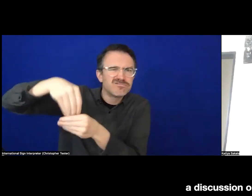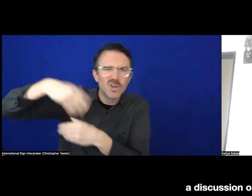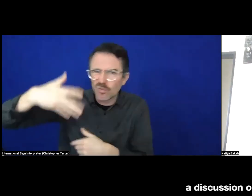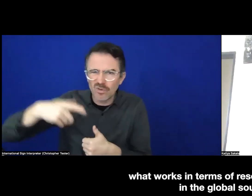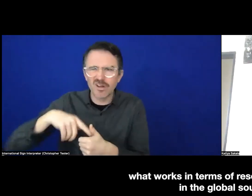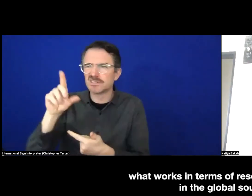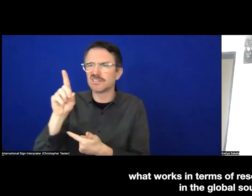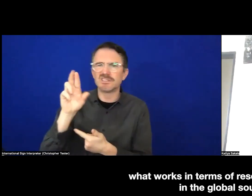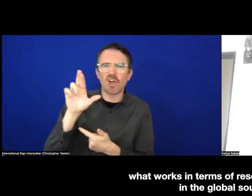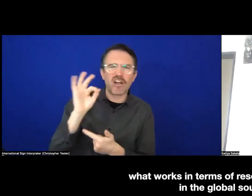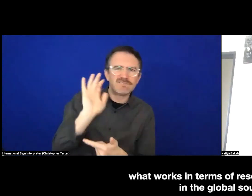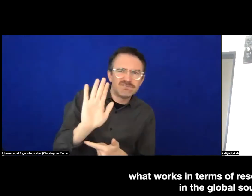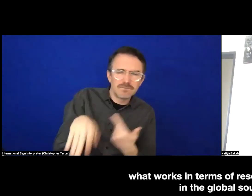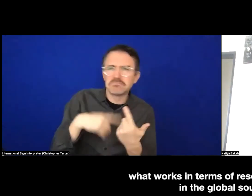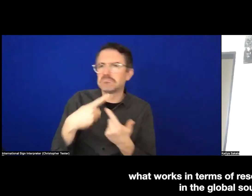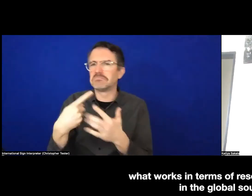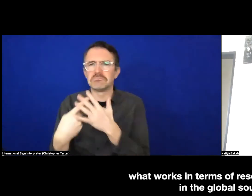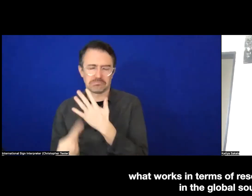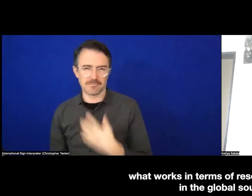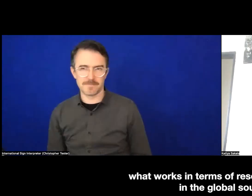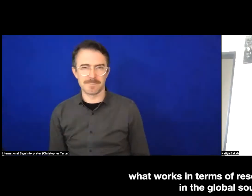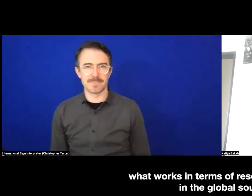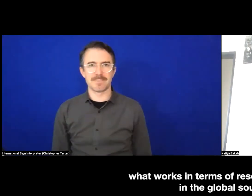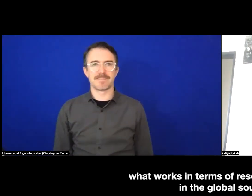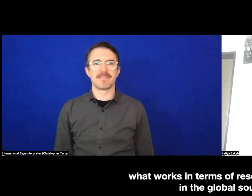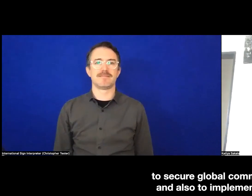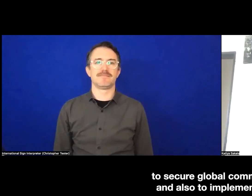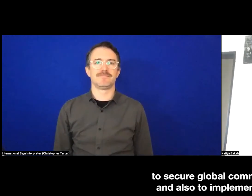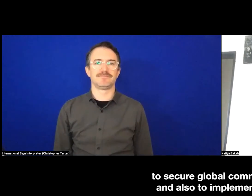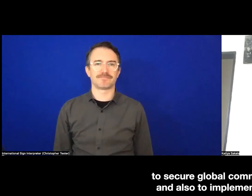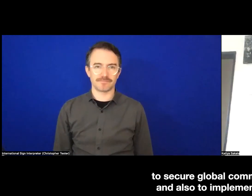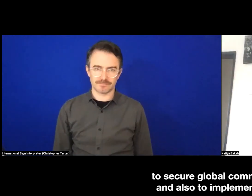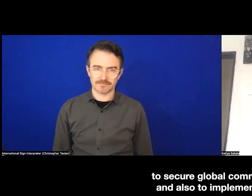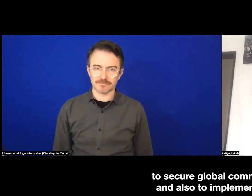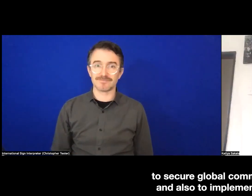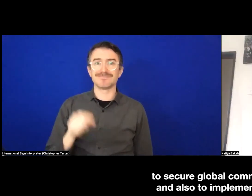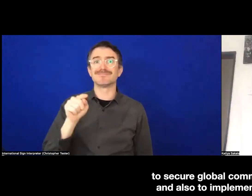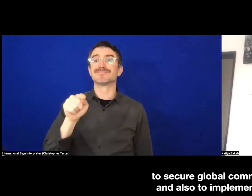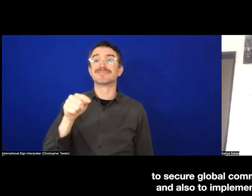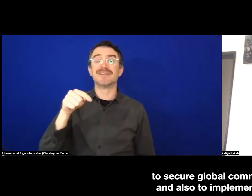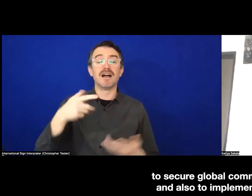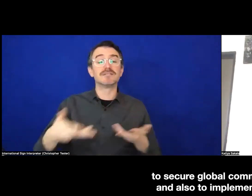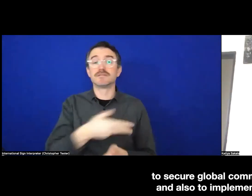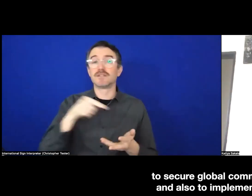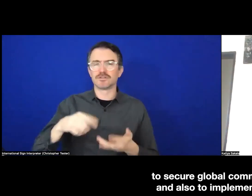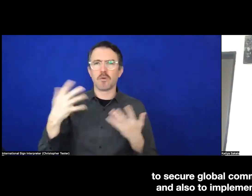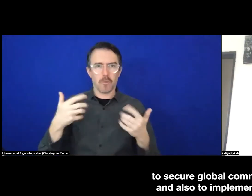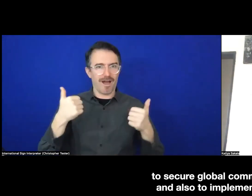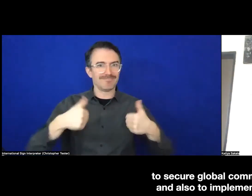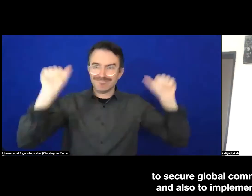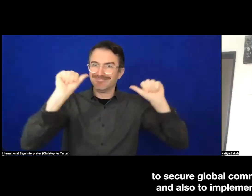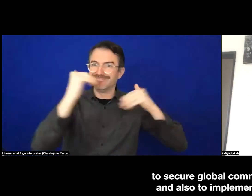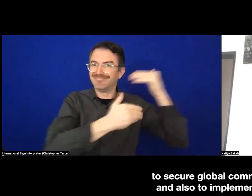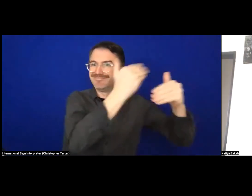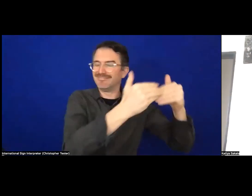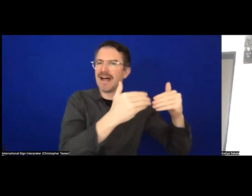a discussion on what works in terms of resourcing OPDs in the Global South to secure global disability